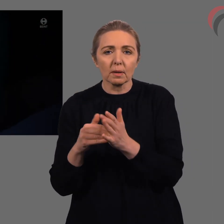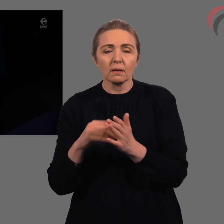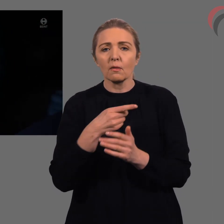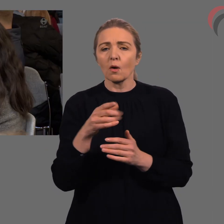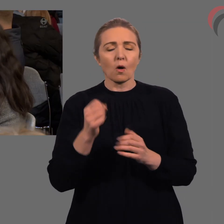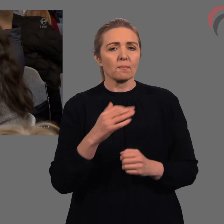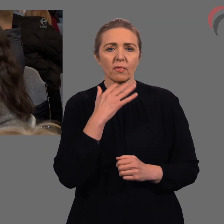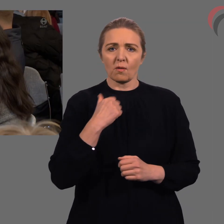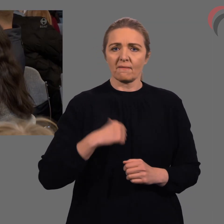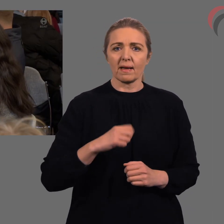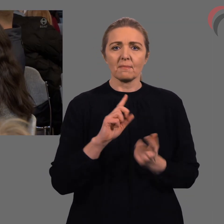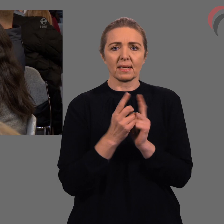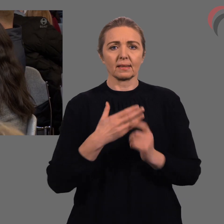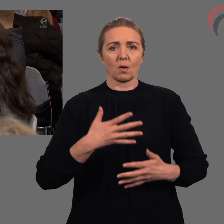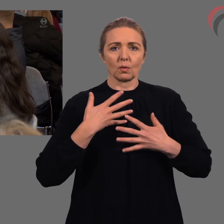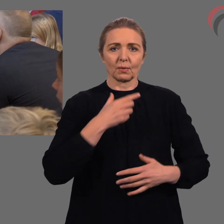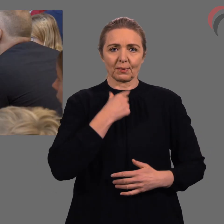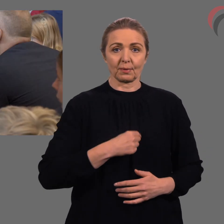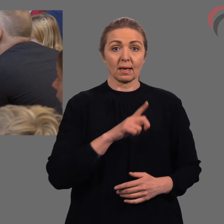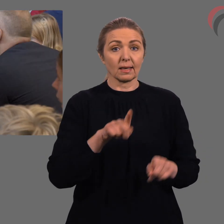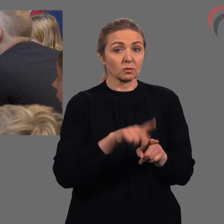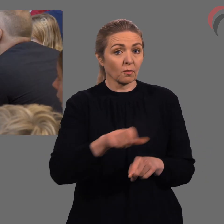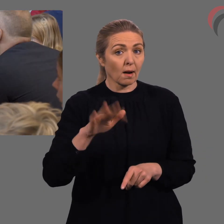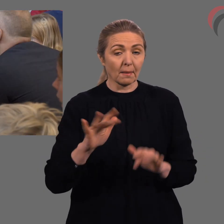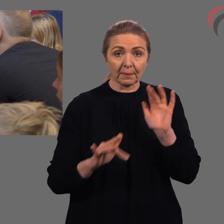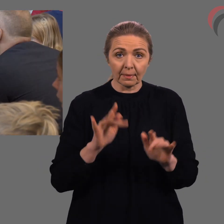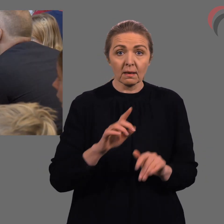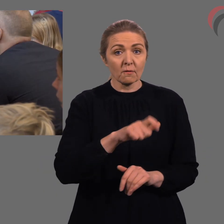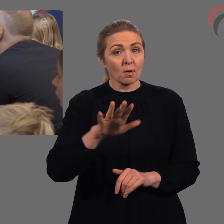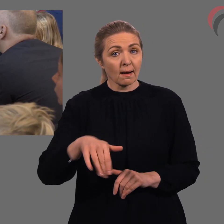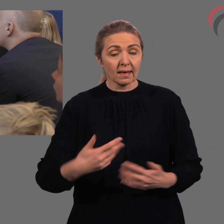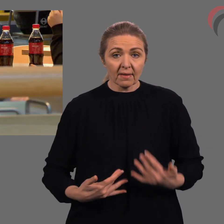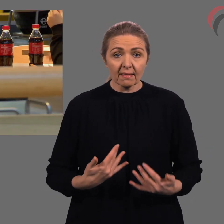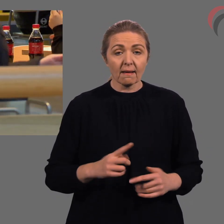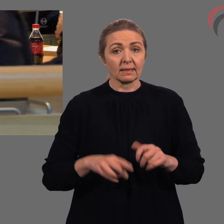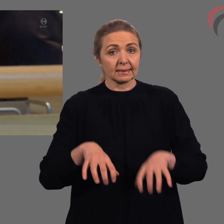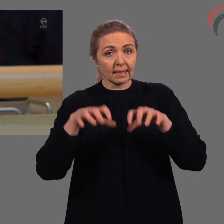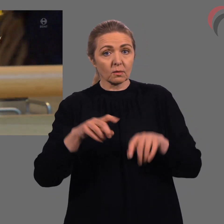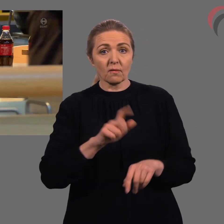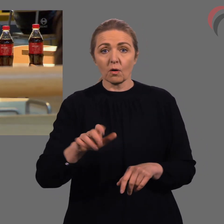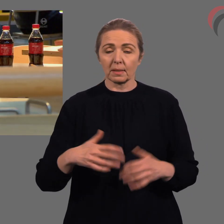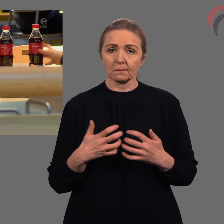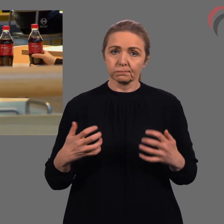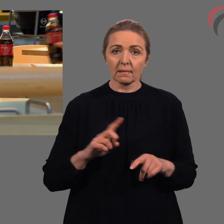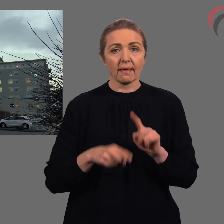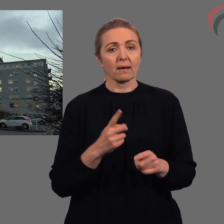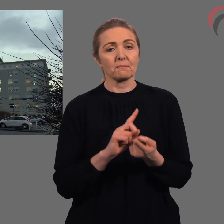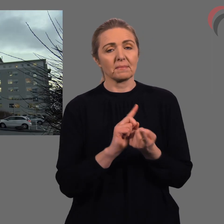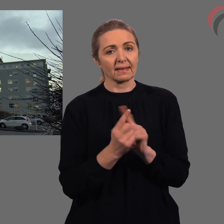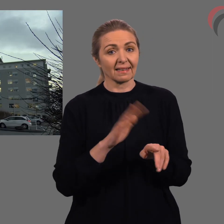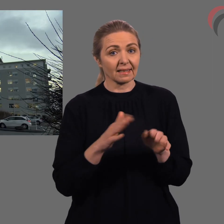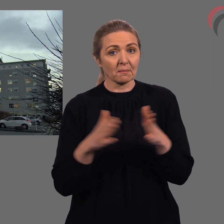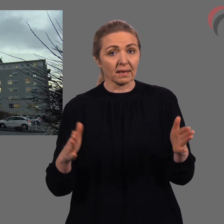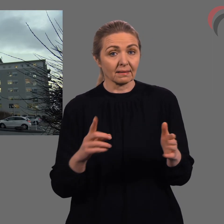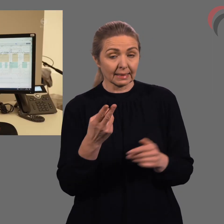minni breytingar í öndunarvegi, svo sem fólk sem á lítil börn, glímir við kvíða eða streitu, í ofþyngd eða á breytingaskeiði svo fátt